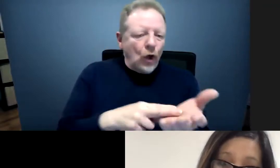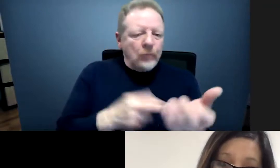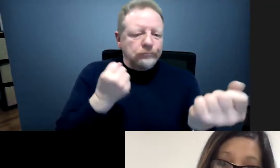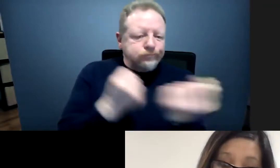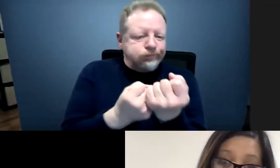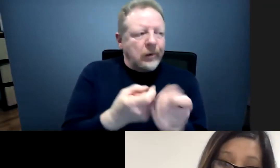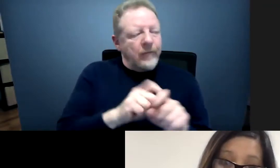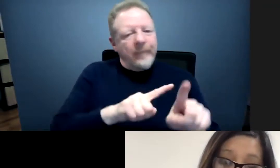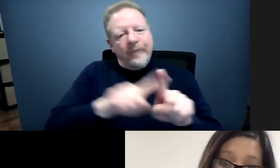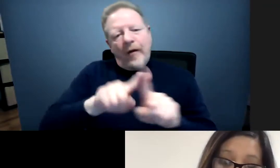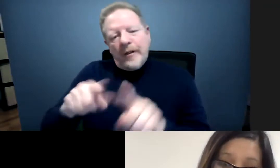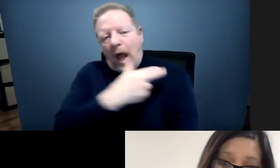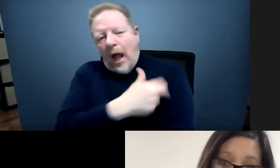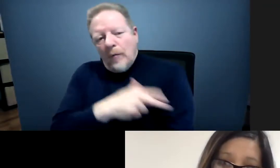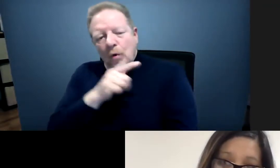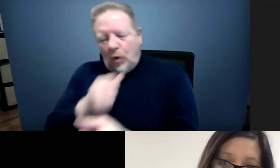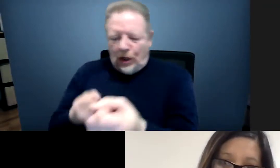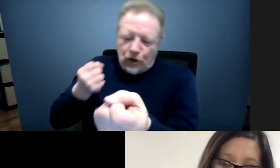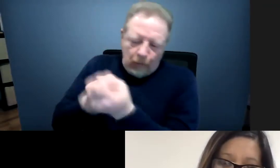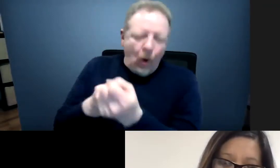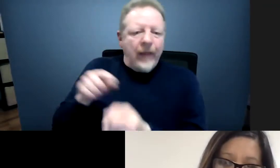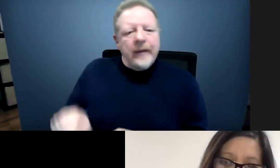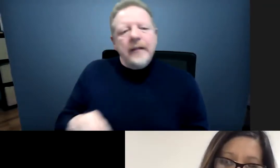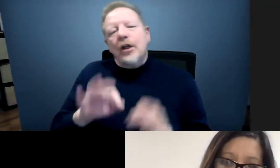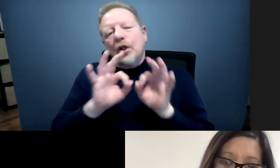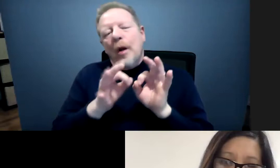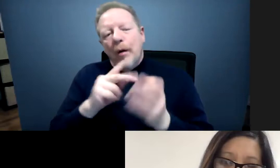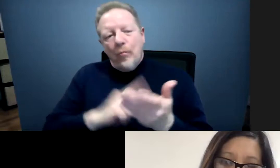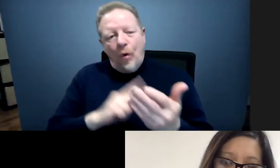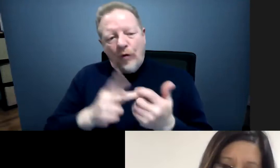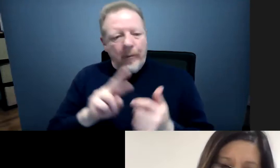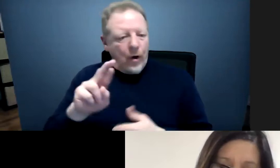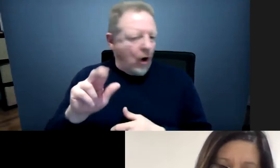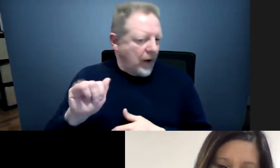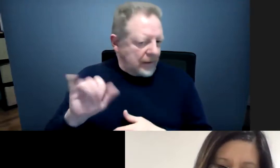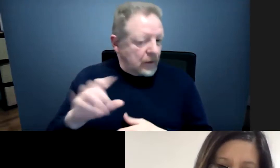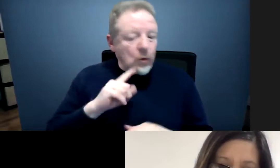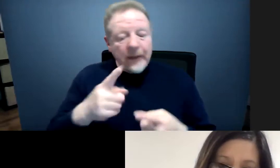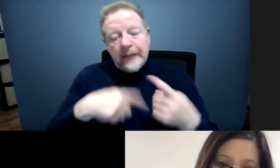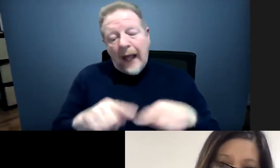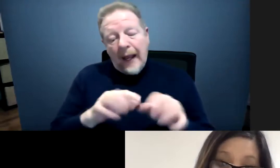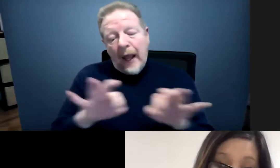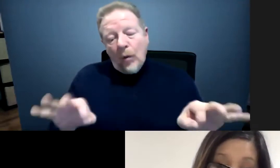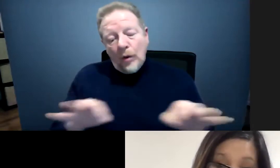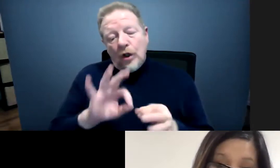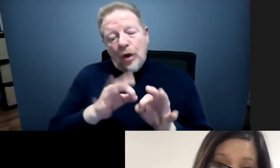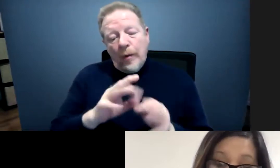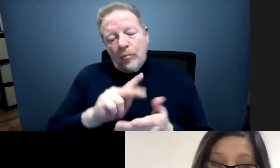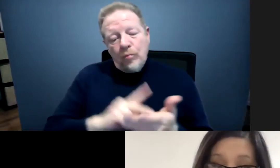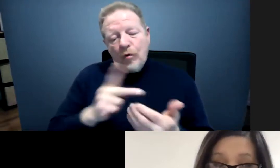that are in support of this interpreting program. So the sign language interpreter program will be proposed. In addition, there's